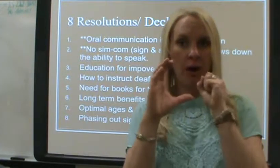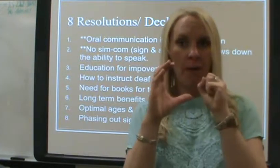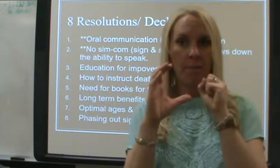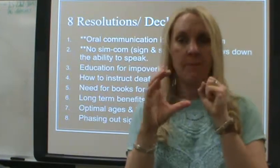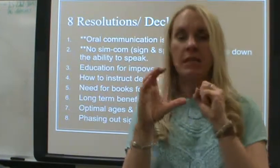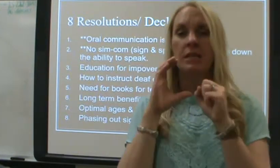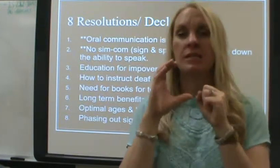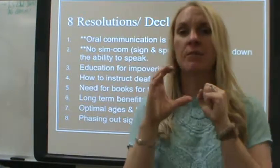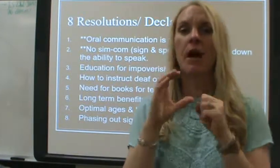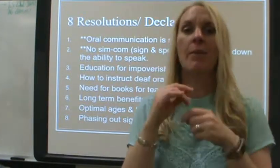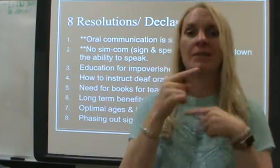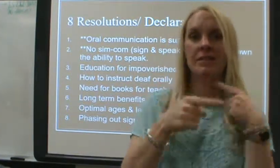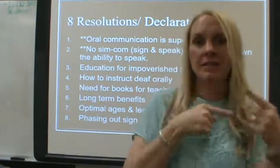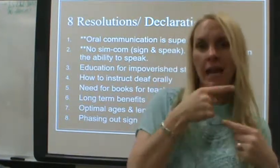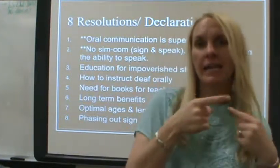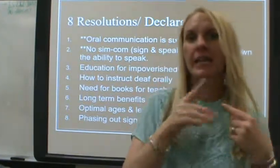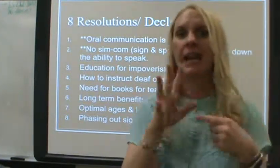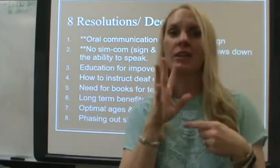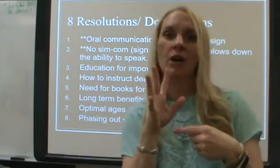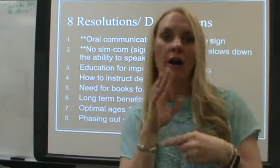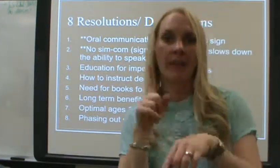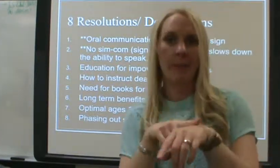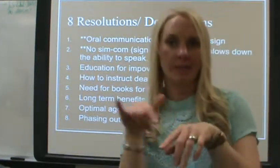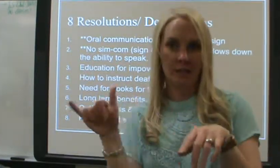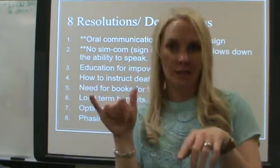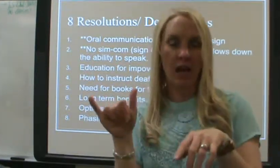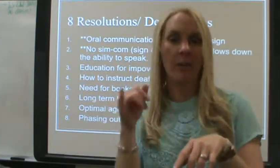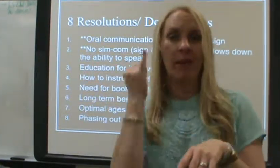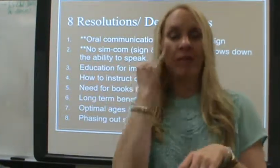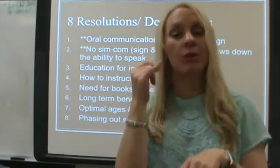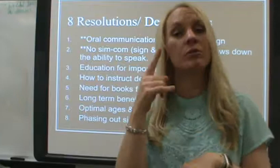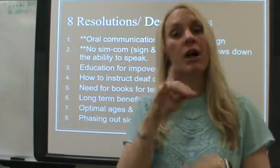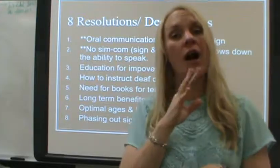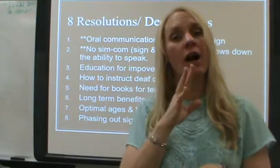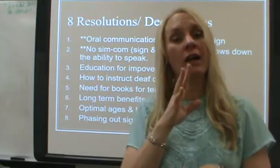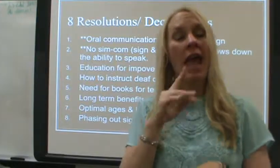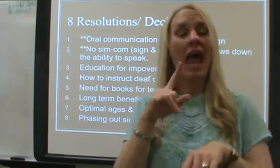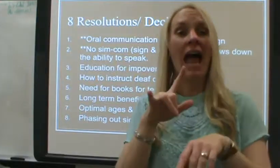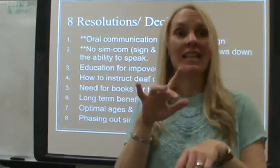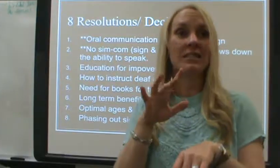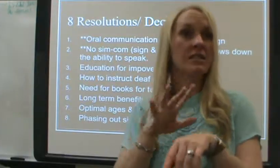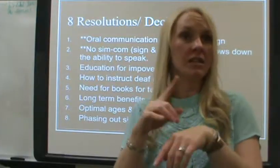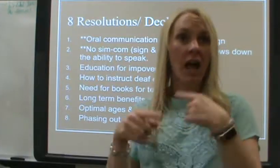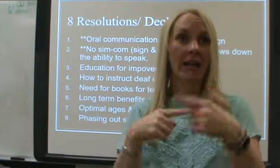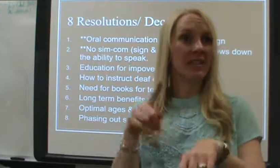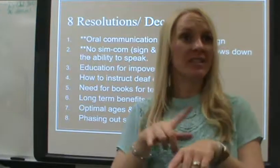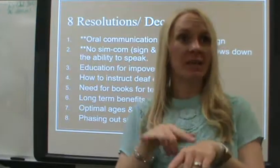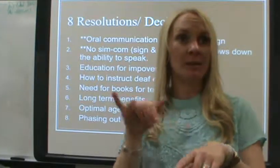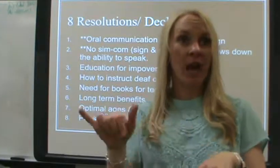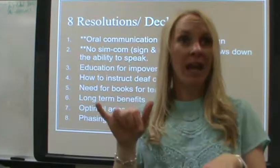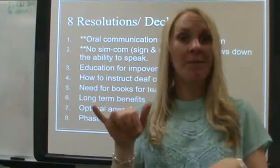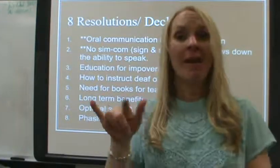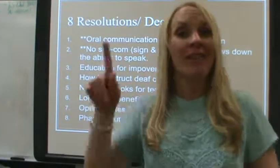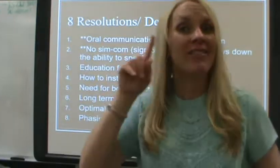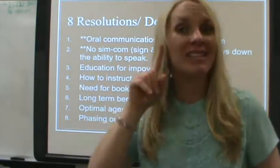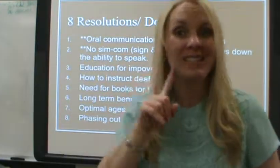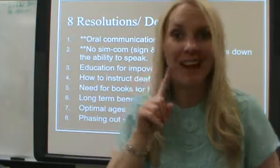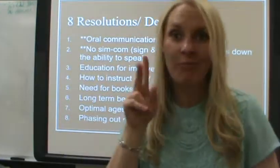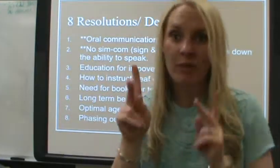SimCom. SimCom is signing and talking at the same time. If you talk and sign at the same time, then the deaf